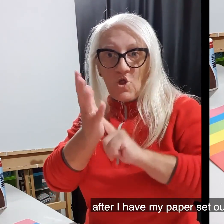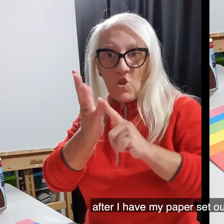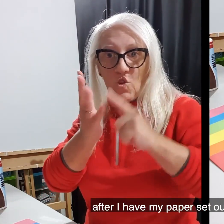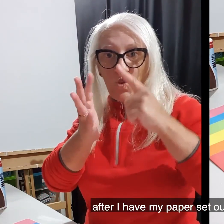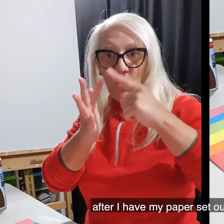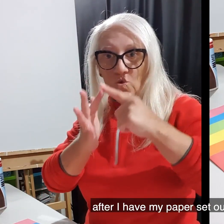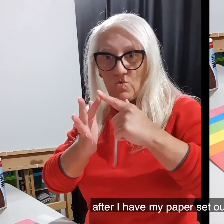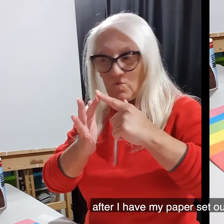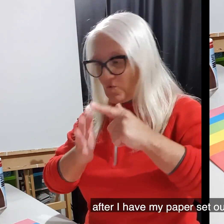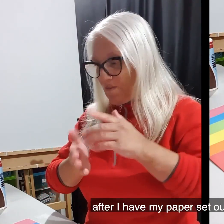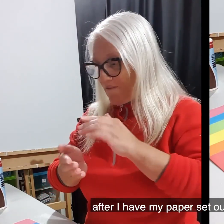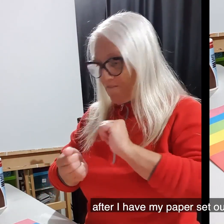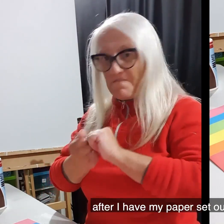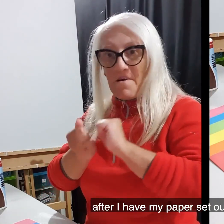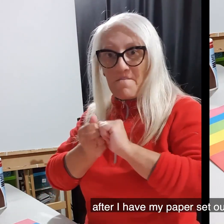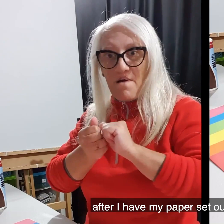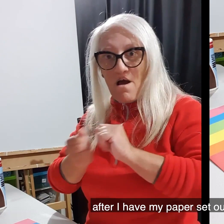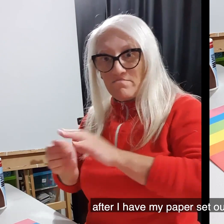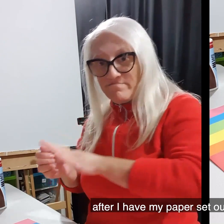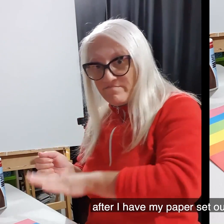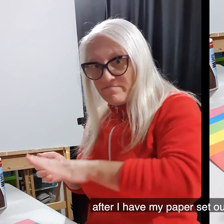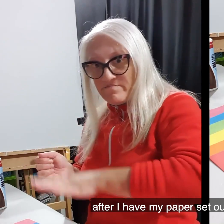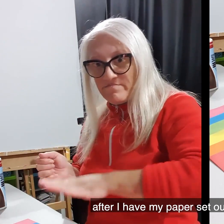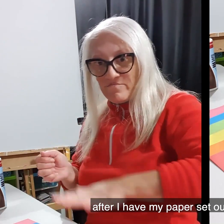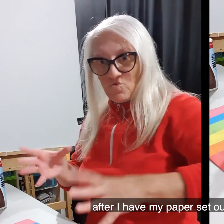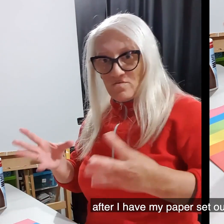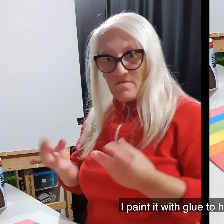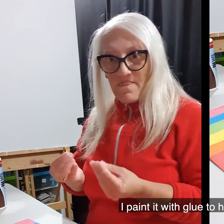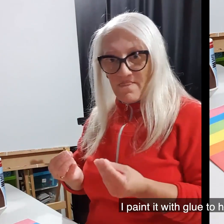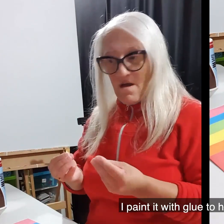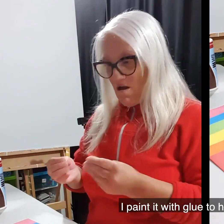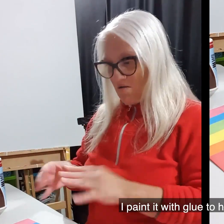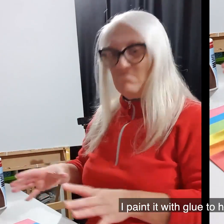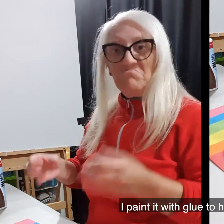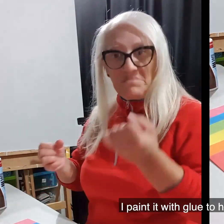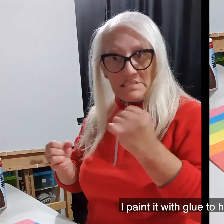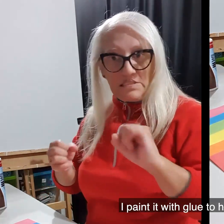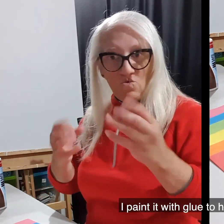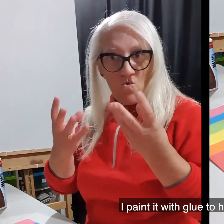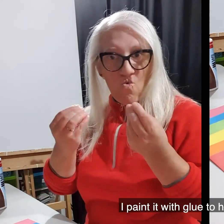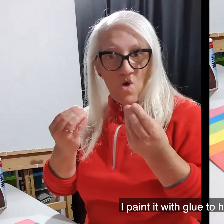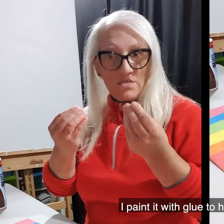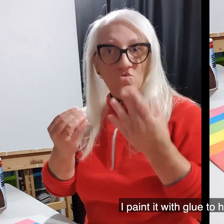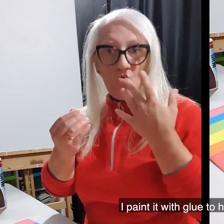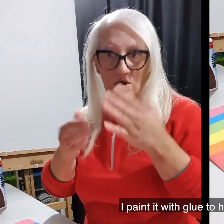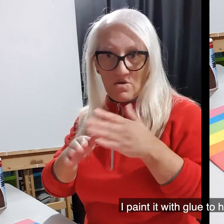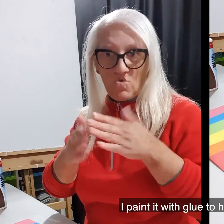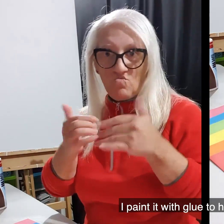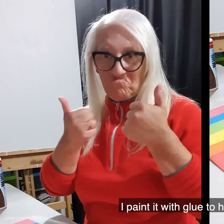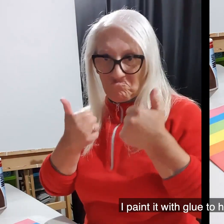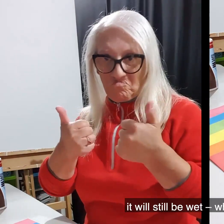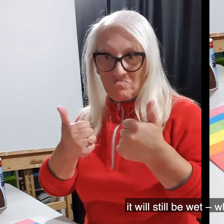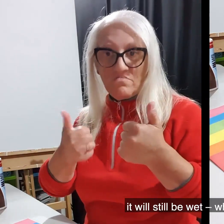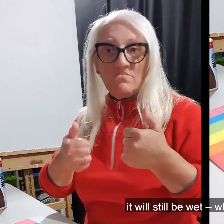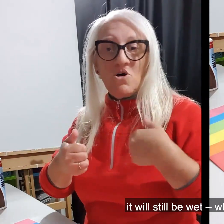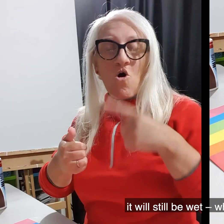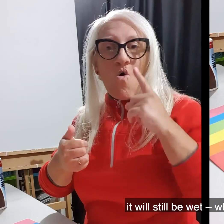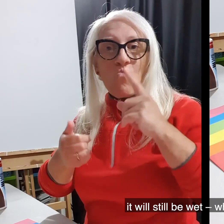After I have my paper set out for a new creation, I paint it with glue to hold it together. It will still be wet, which